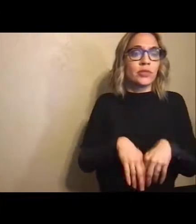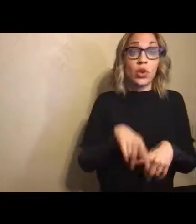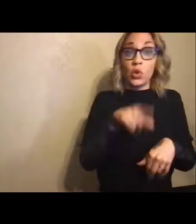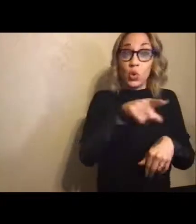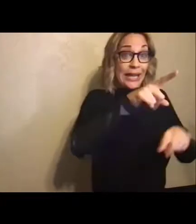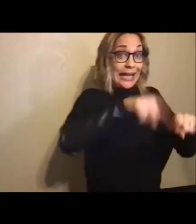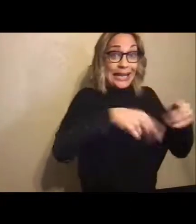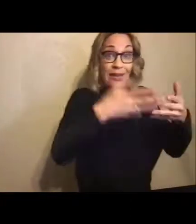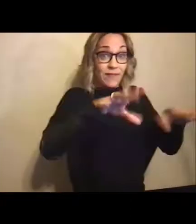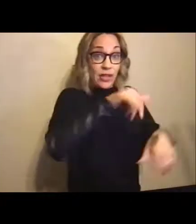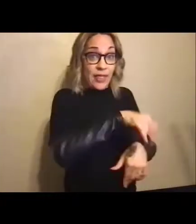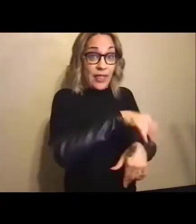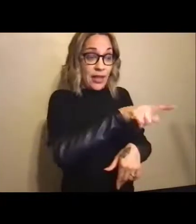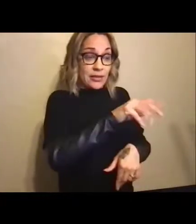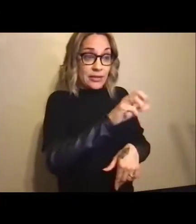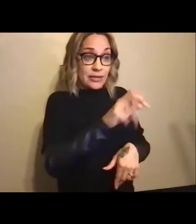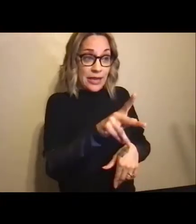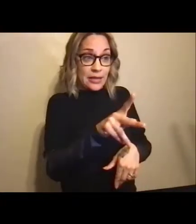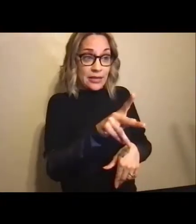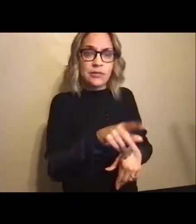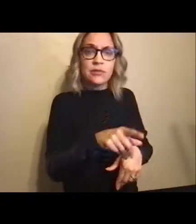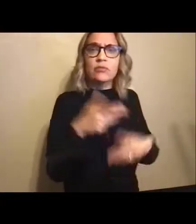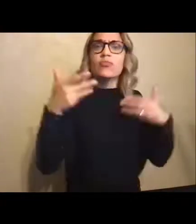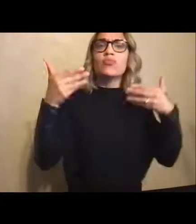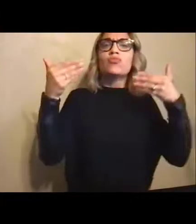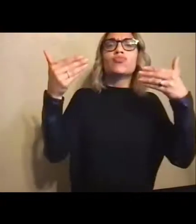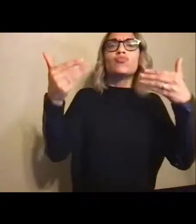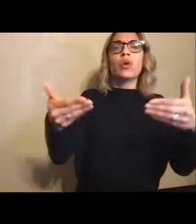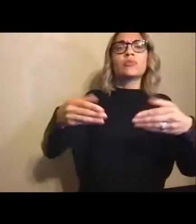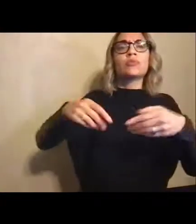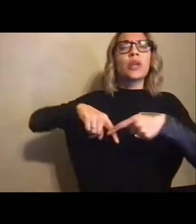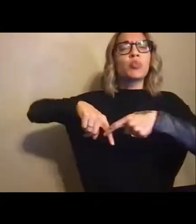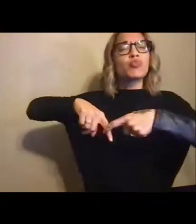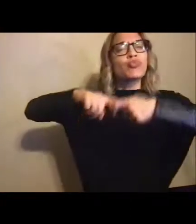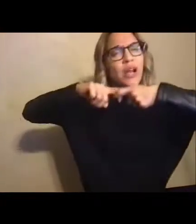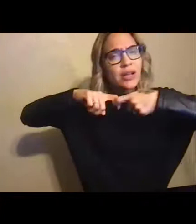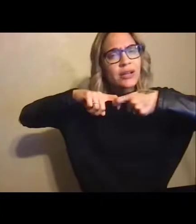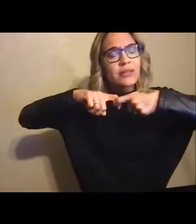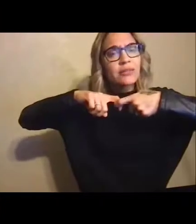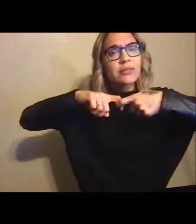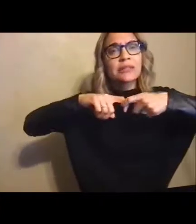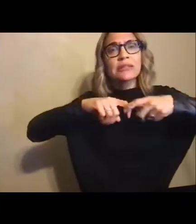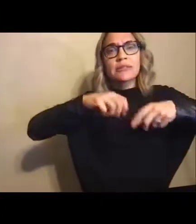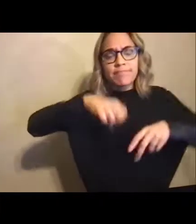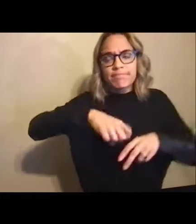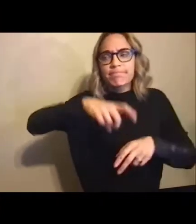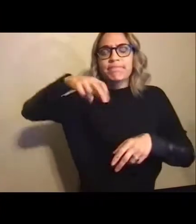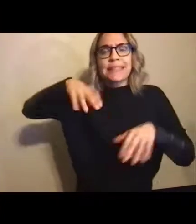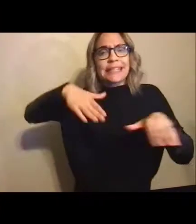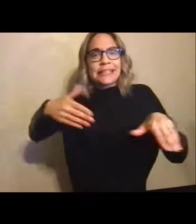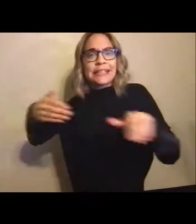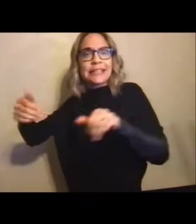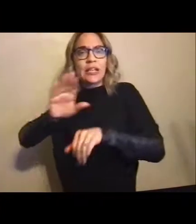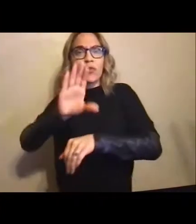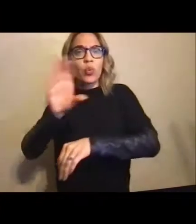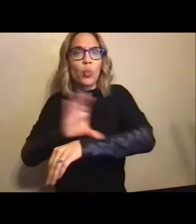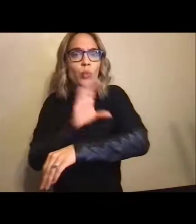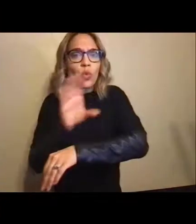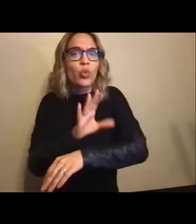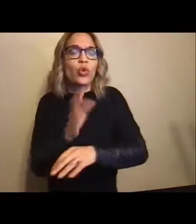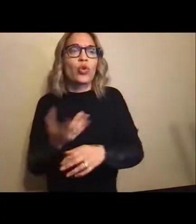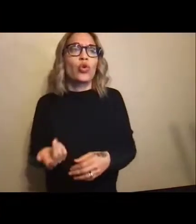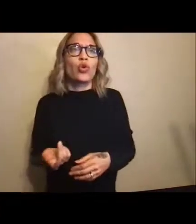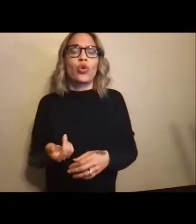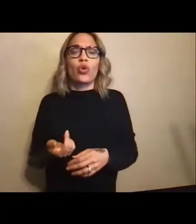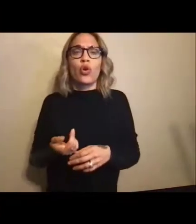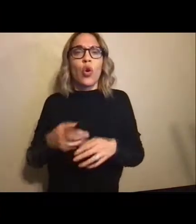refocus. It's crucial. If you're unable to finish a task, it's okay. Take a break. Pause for a moment.